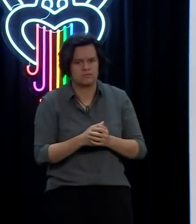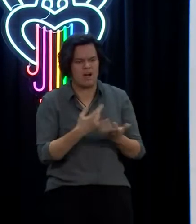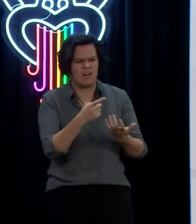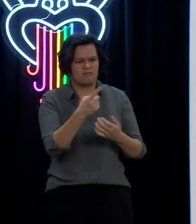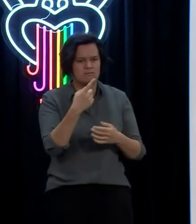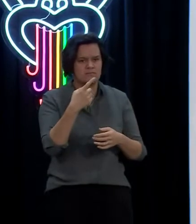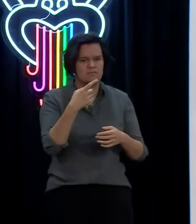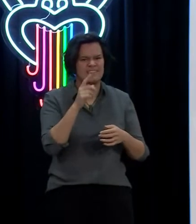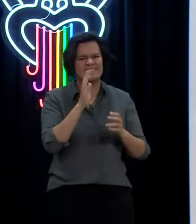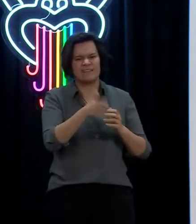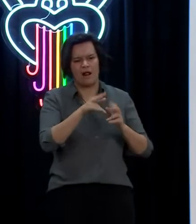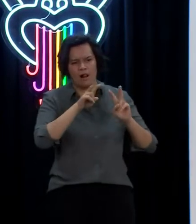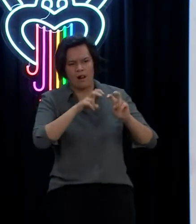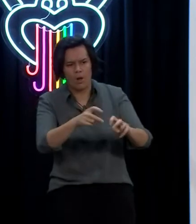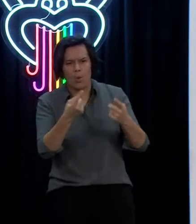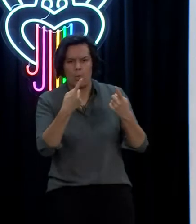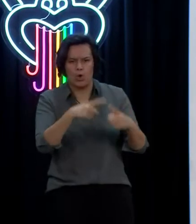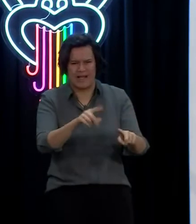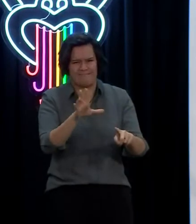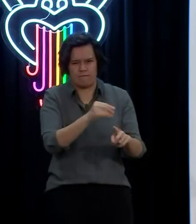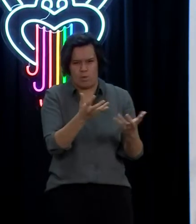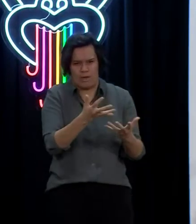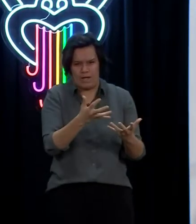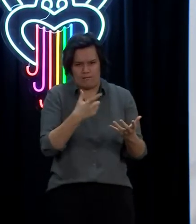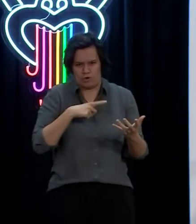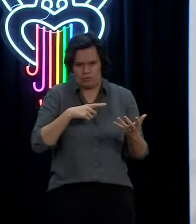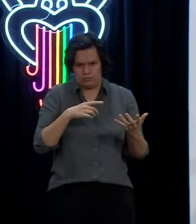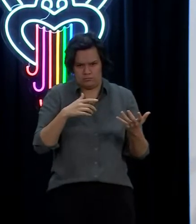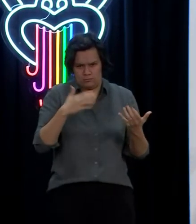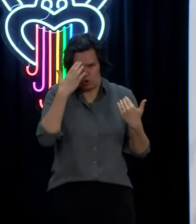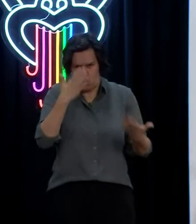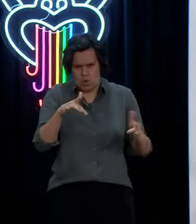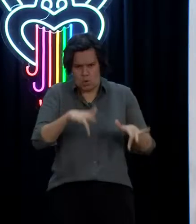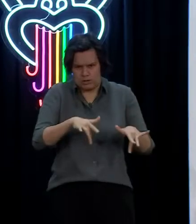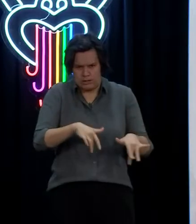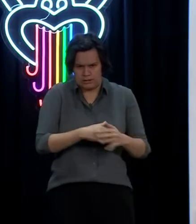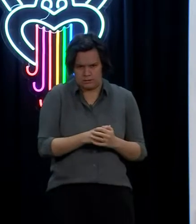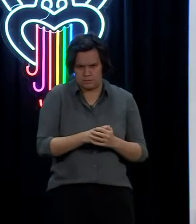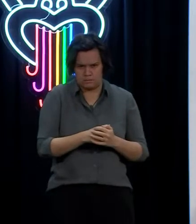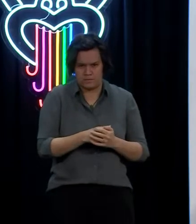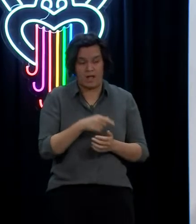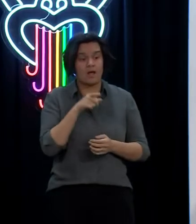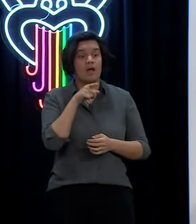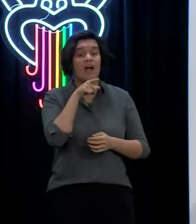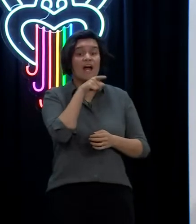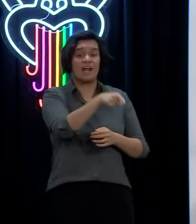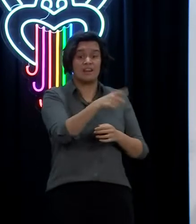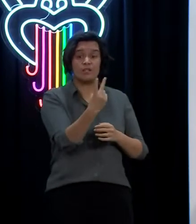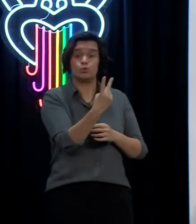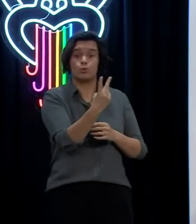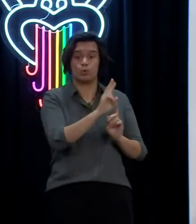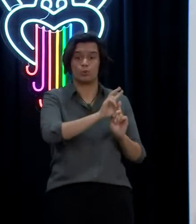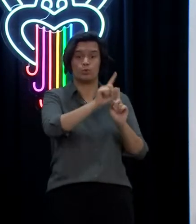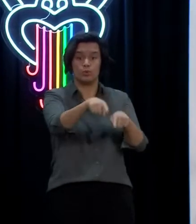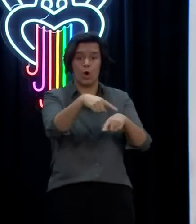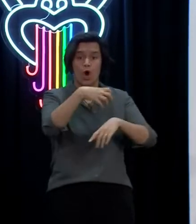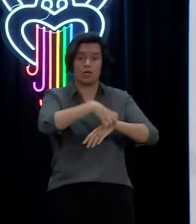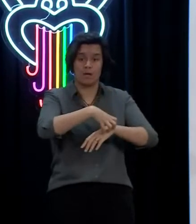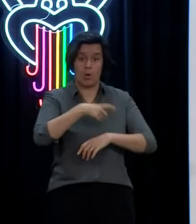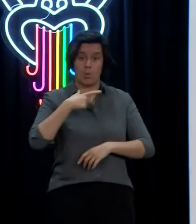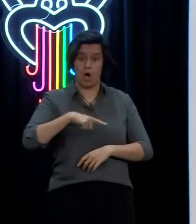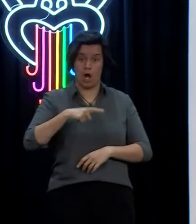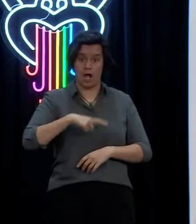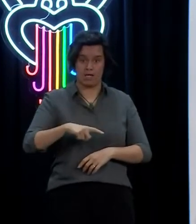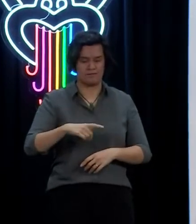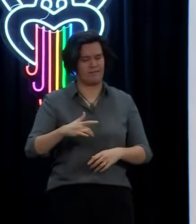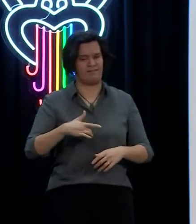linked up. And to clarify, they had COVID symptoms as a result? I believe they were brought in by a family member, and they were brought in because they were